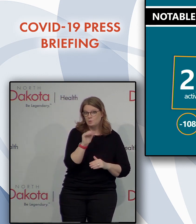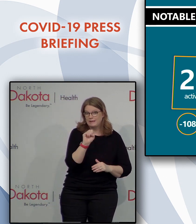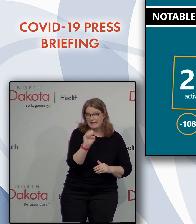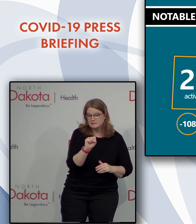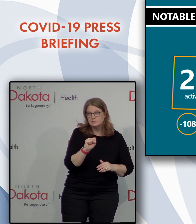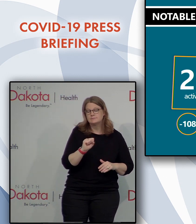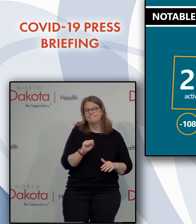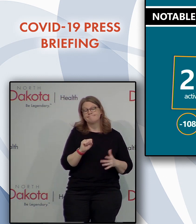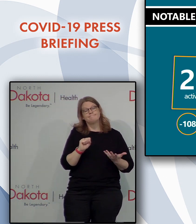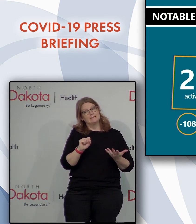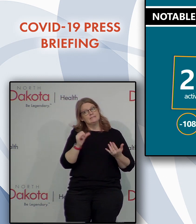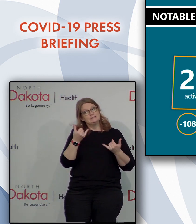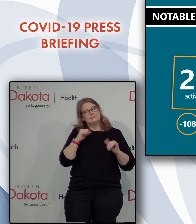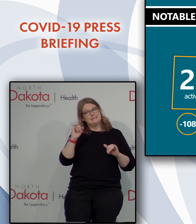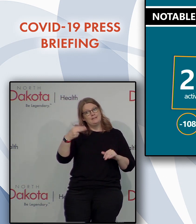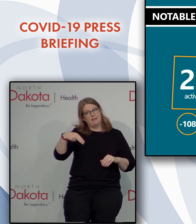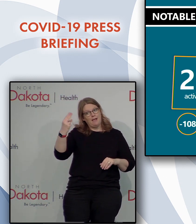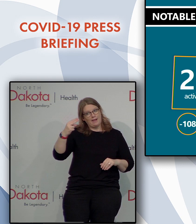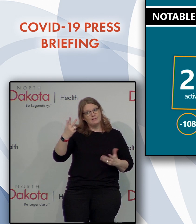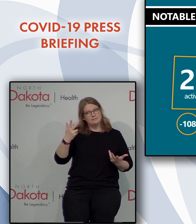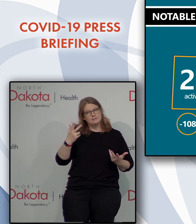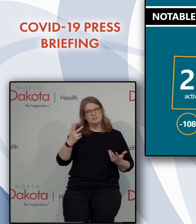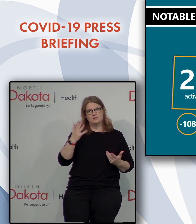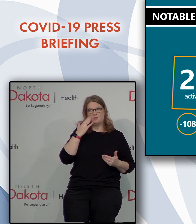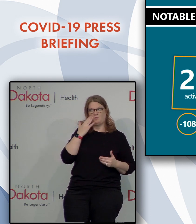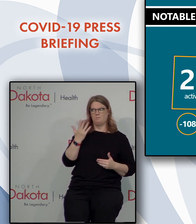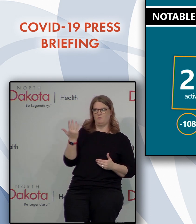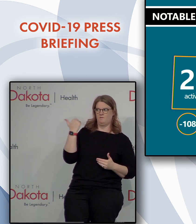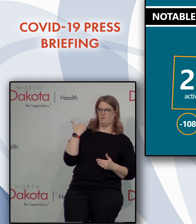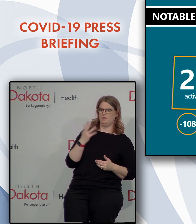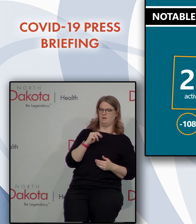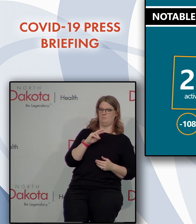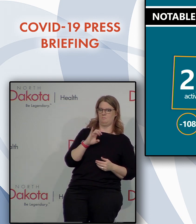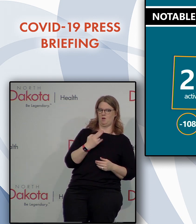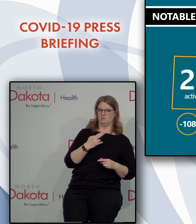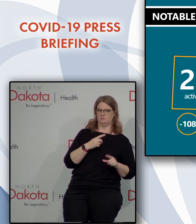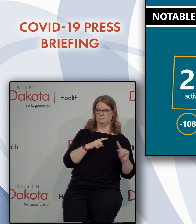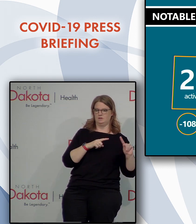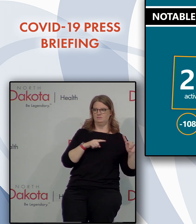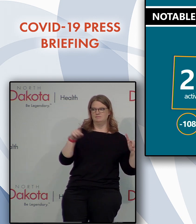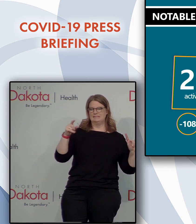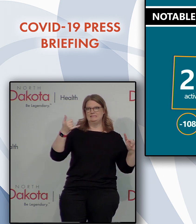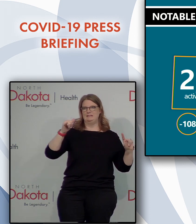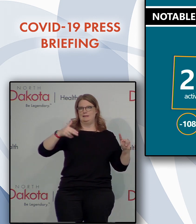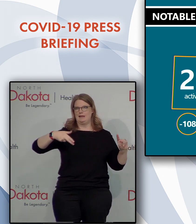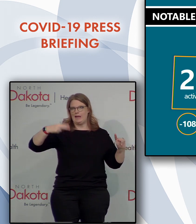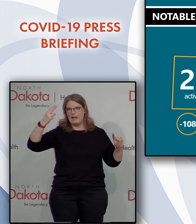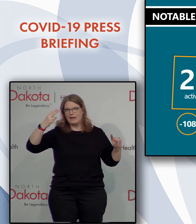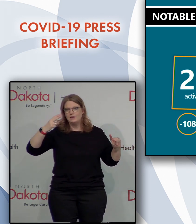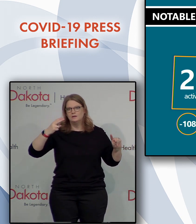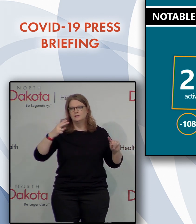still high compared to where we were, of course, in the earlier parts of the pandemic, but it's nice to be on the downside of the slope.